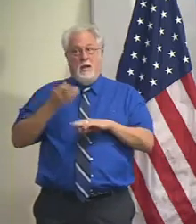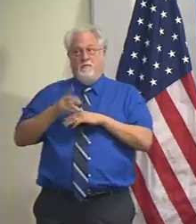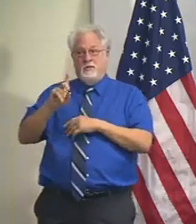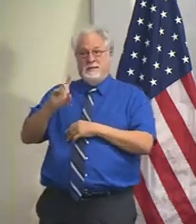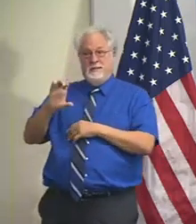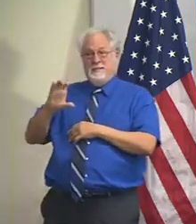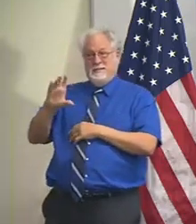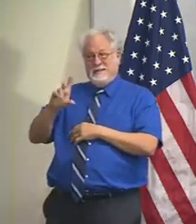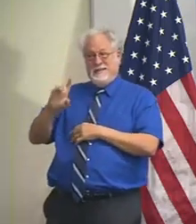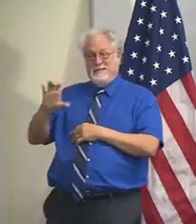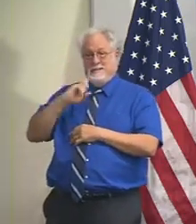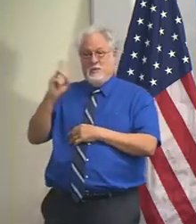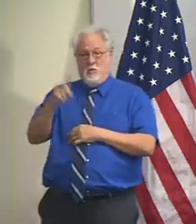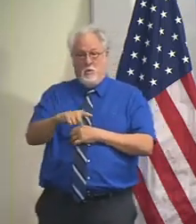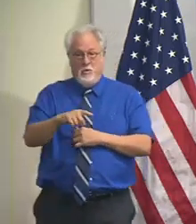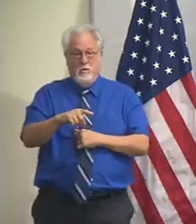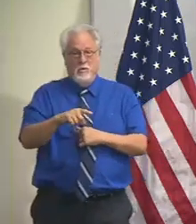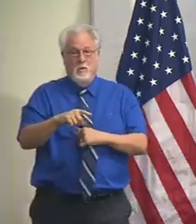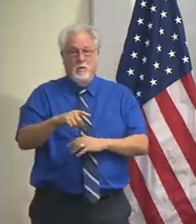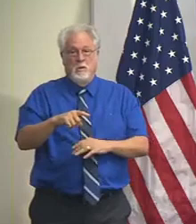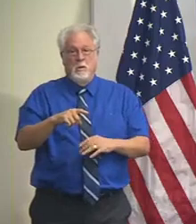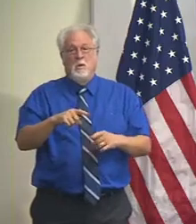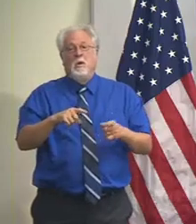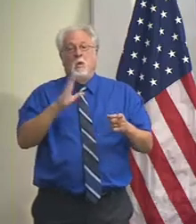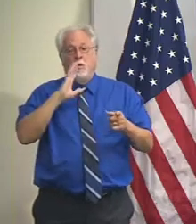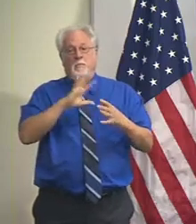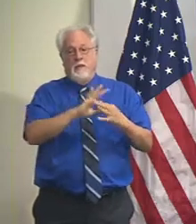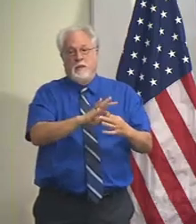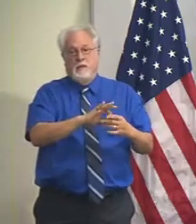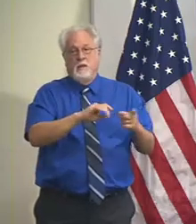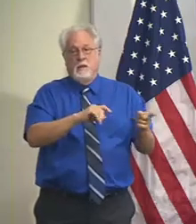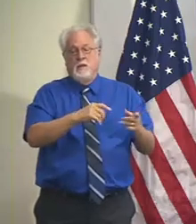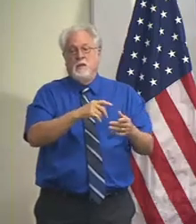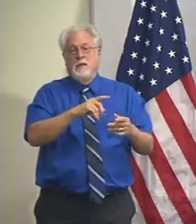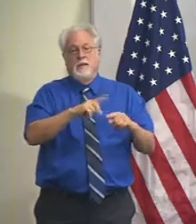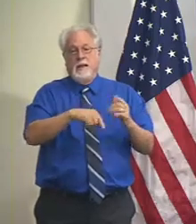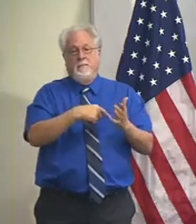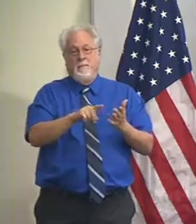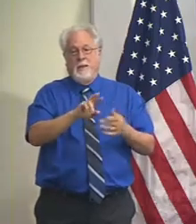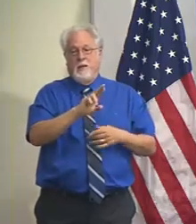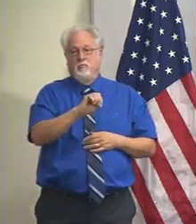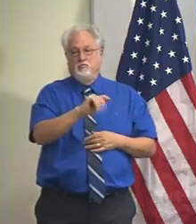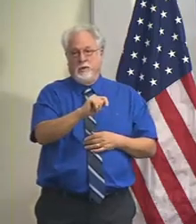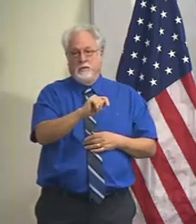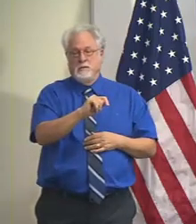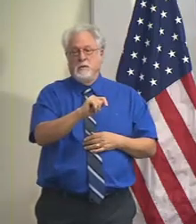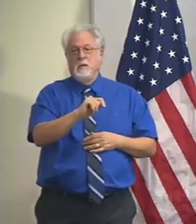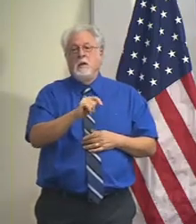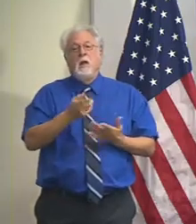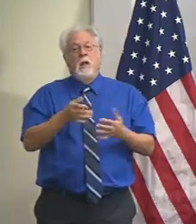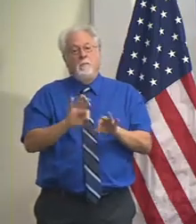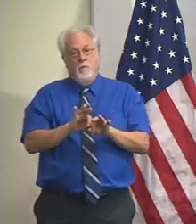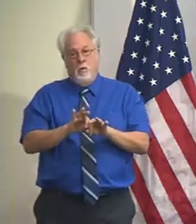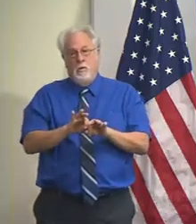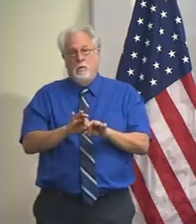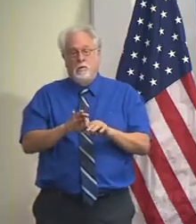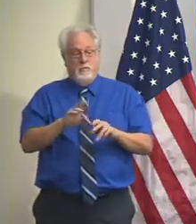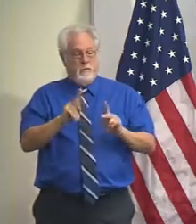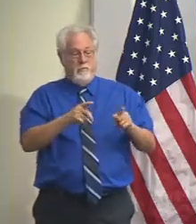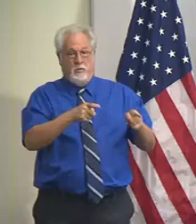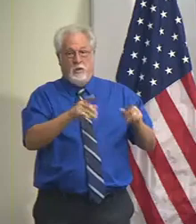CDC order that came out would be the failure to pay rent. It's critically important that